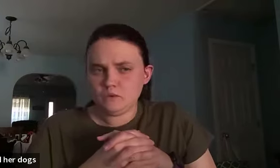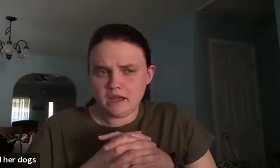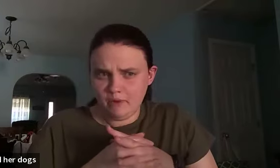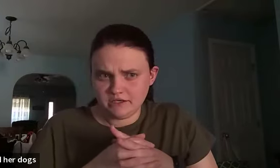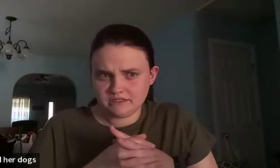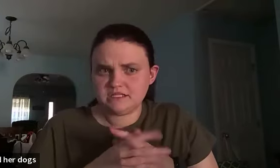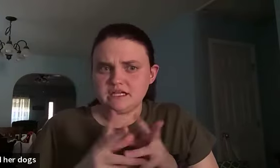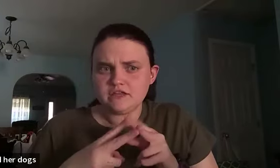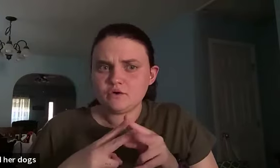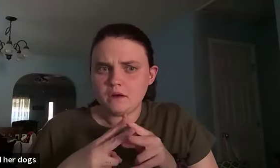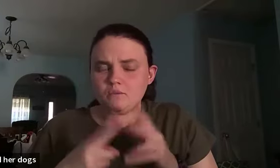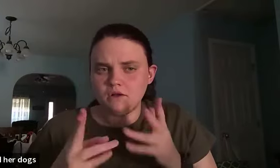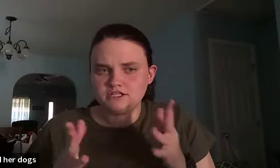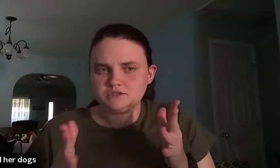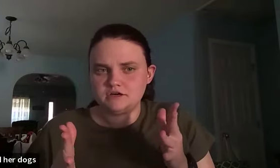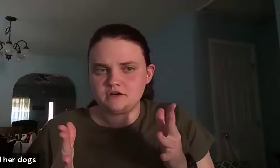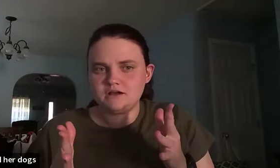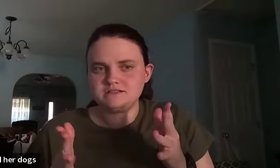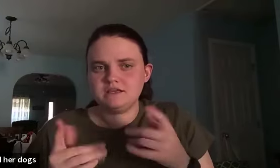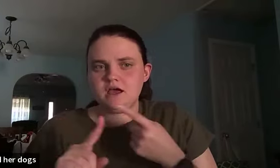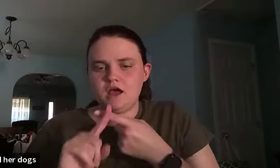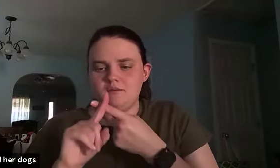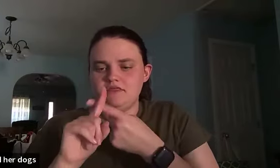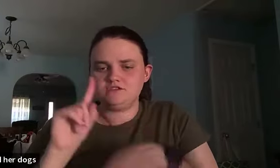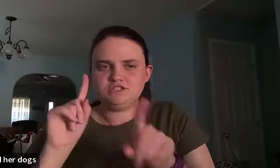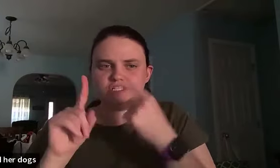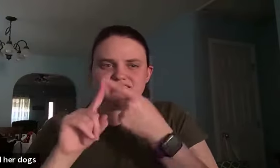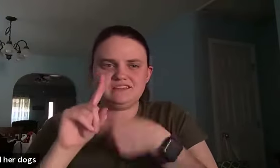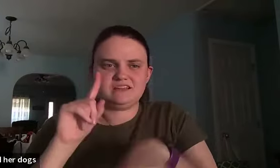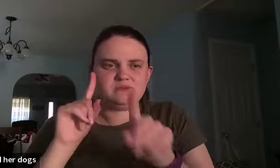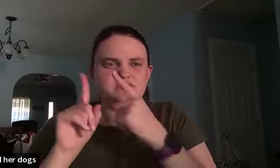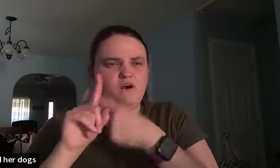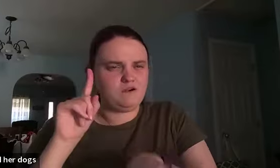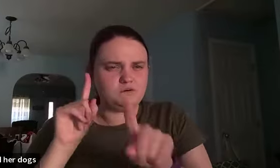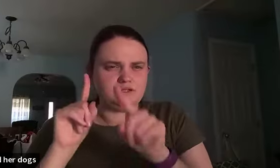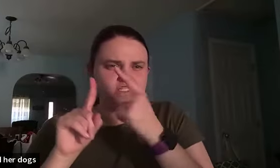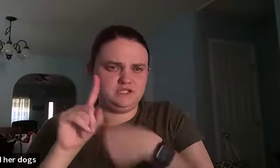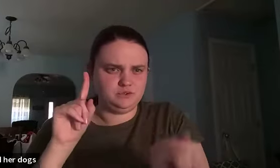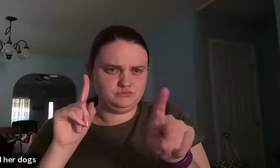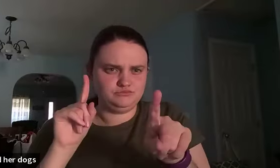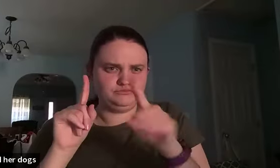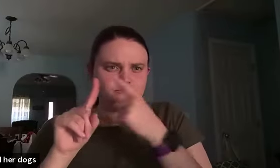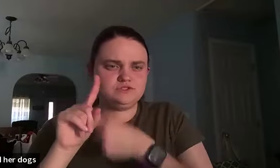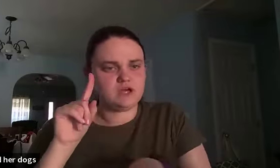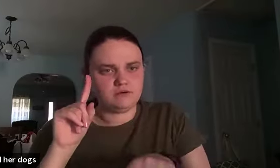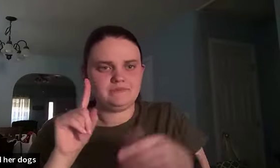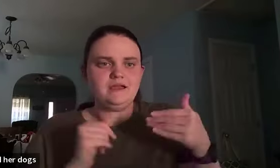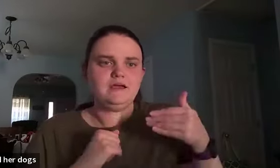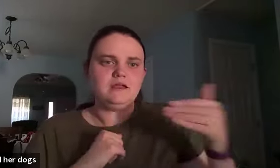Either way works. Either way will get your point across. This one's just sometimes an awkward one to do. So